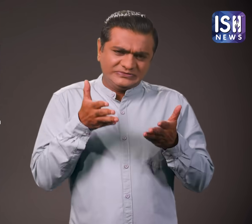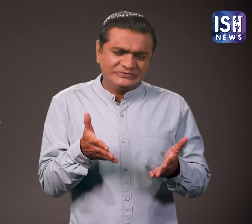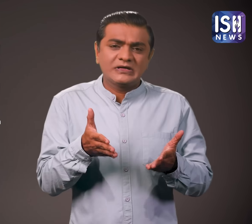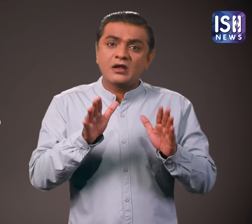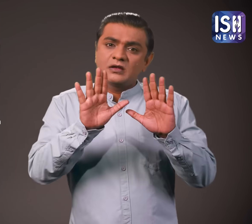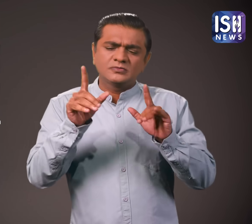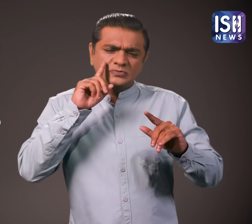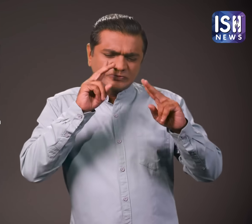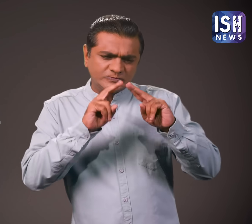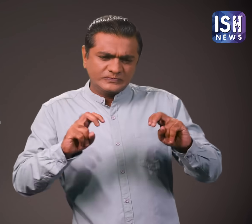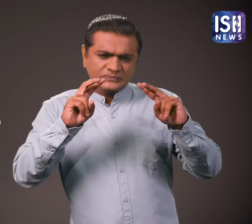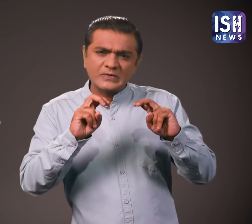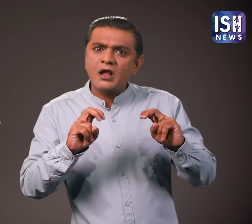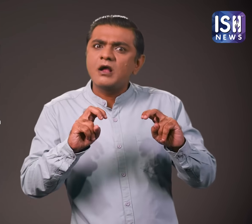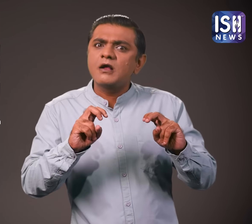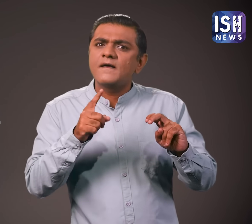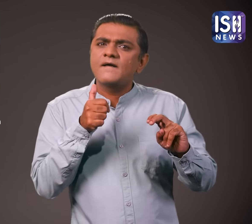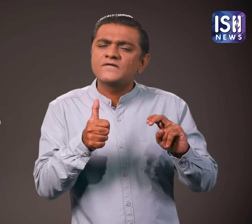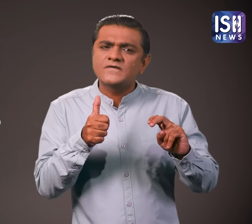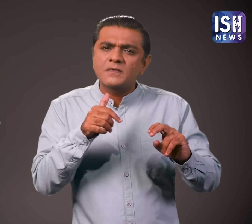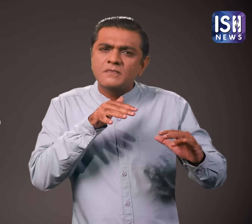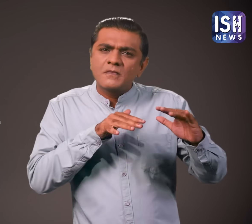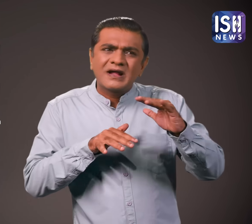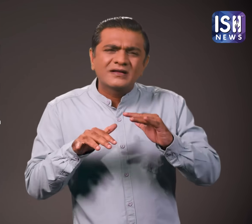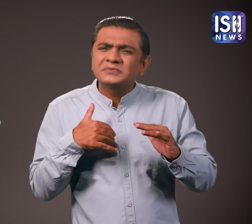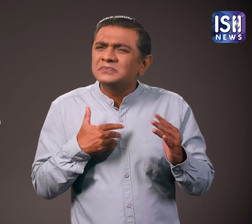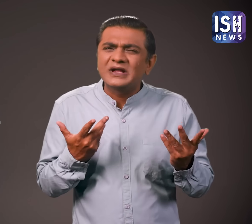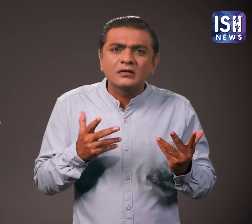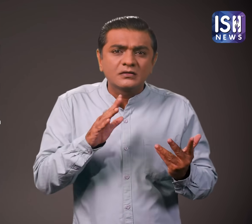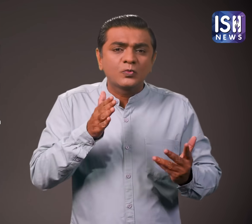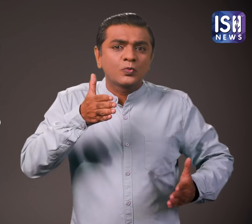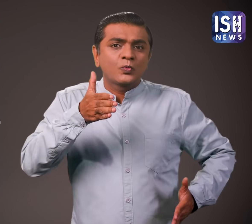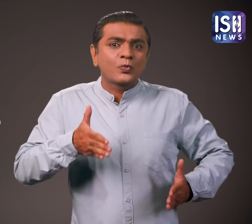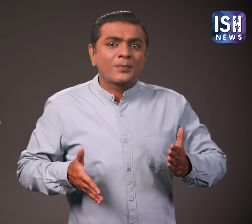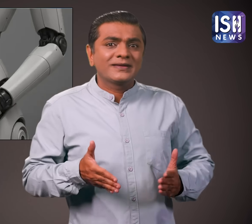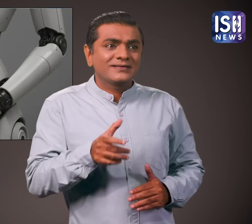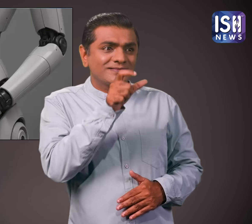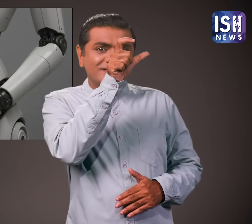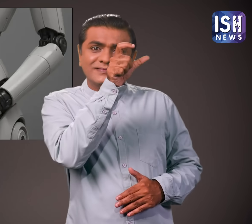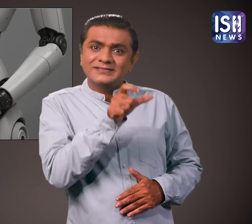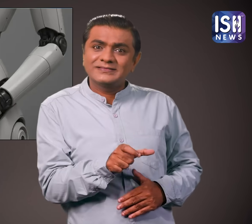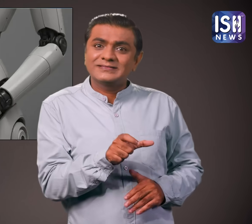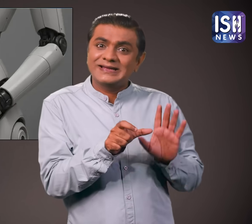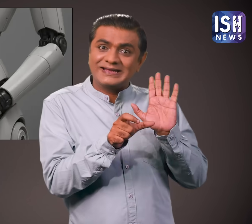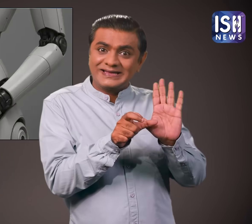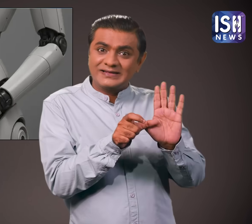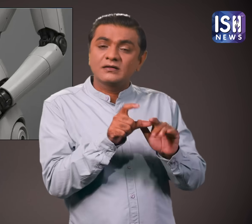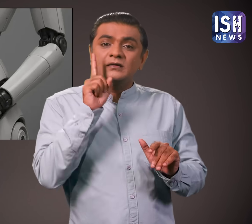During his research, he found something interesting. A robot was implanted with the fetus and